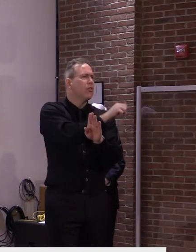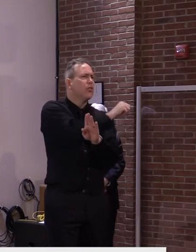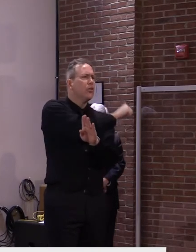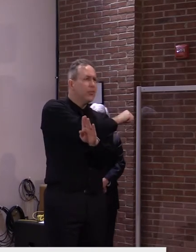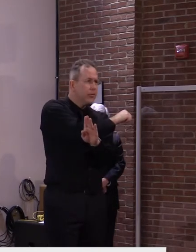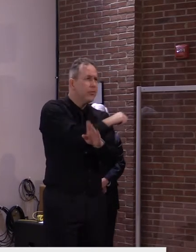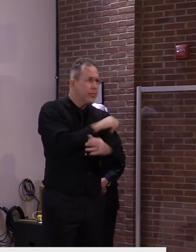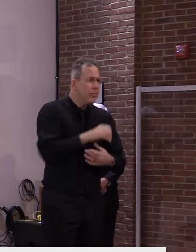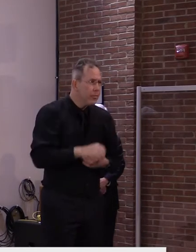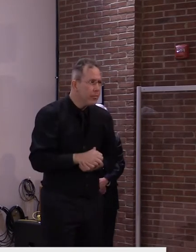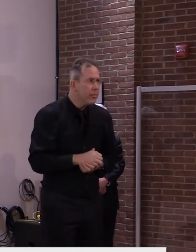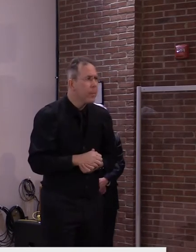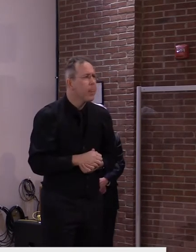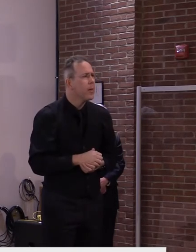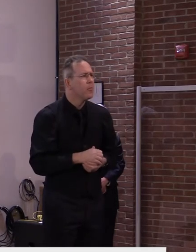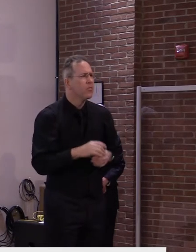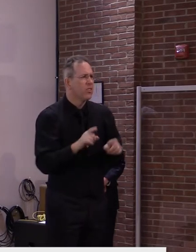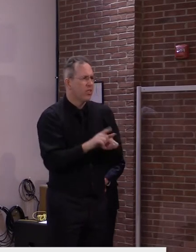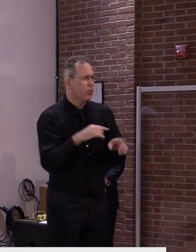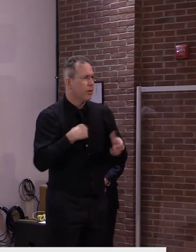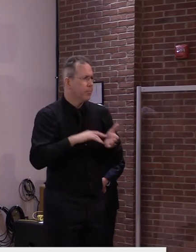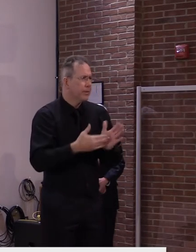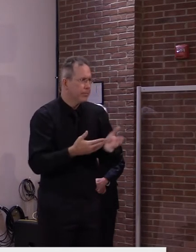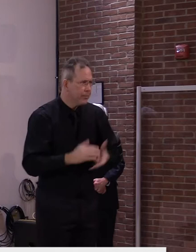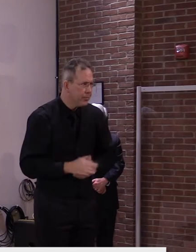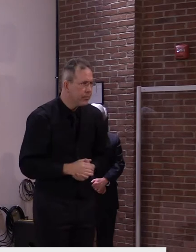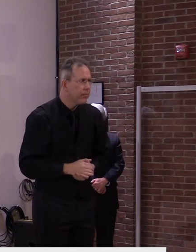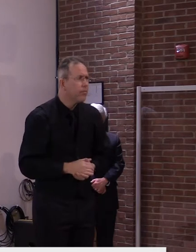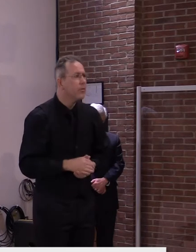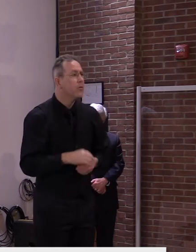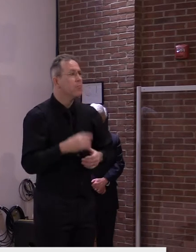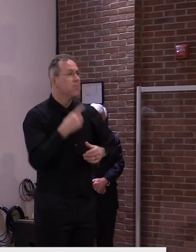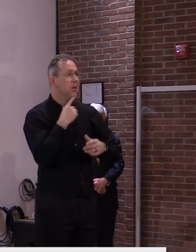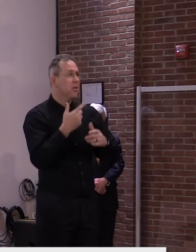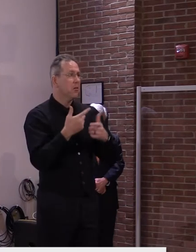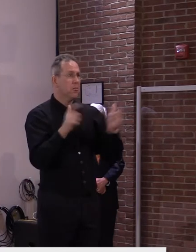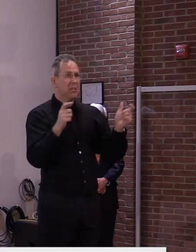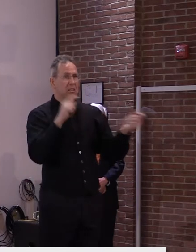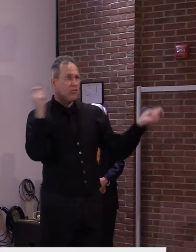the initial protocol, which still remains in place as their students return.